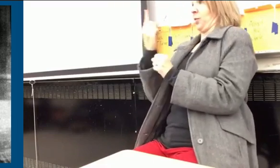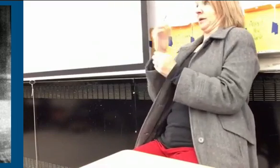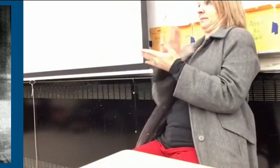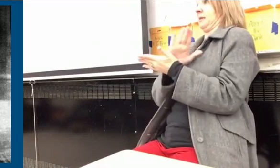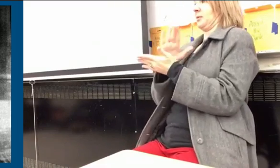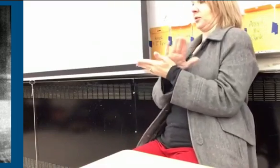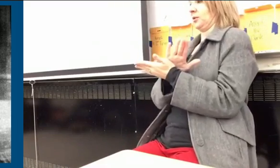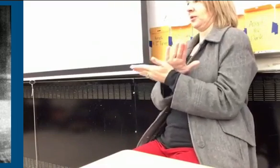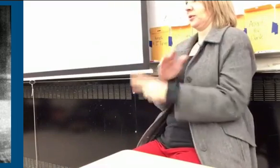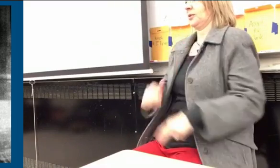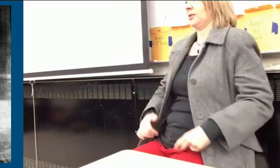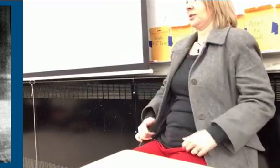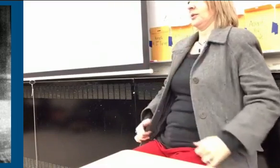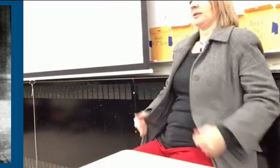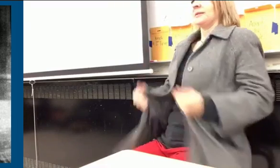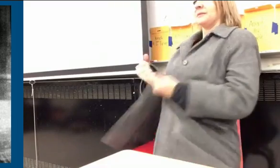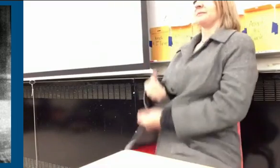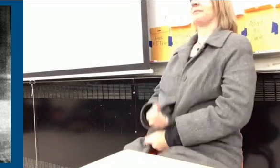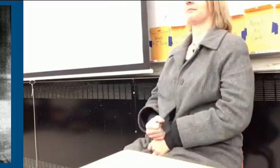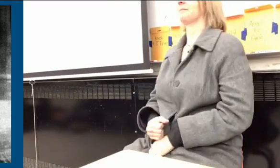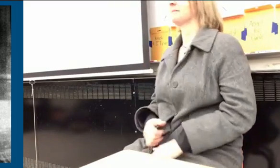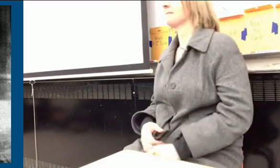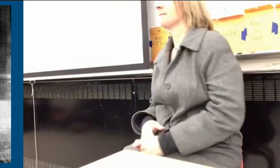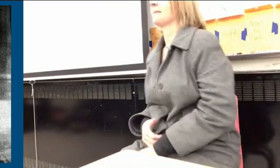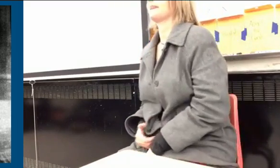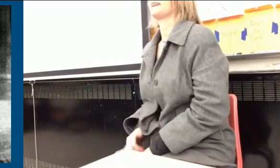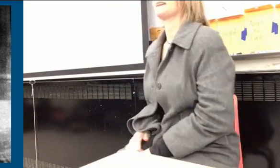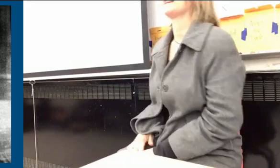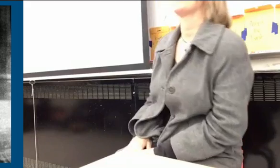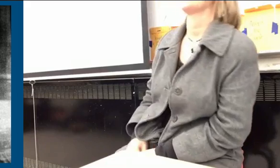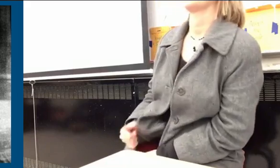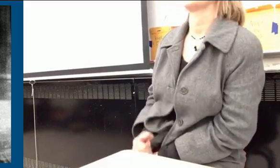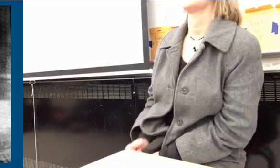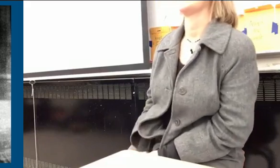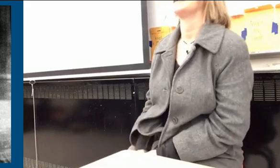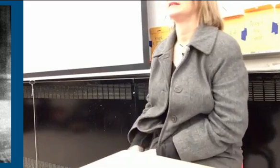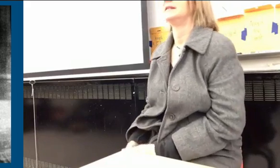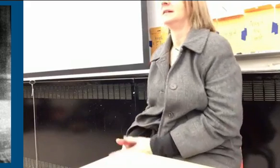paper. Give each member in your group one piece of paper.